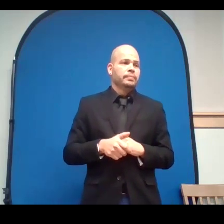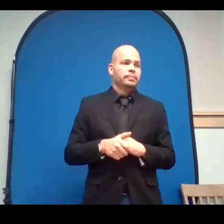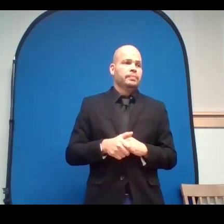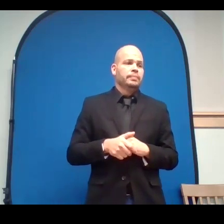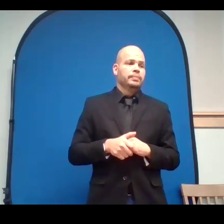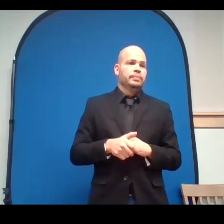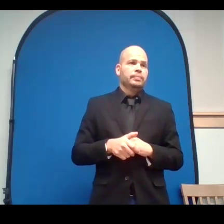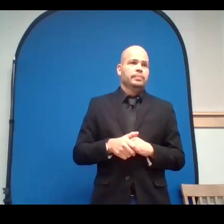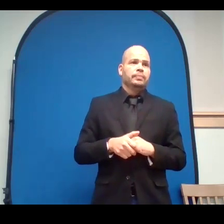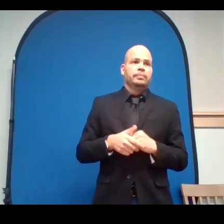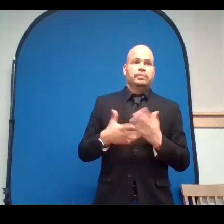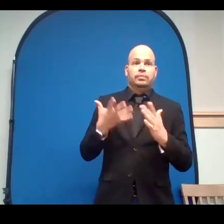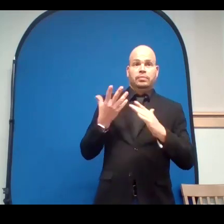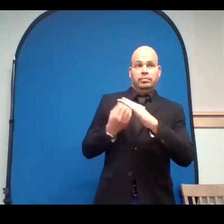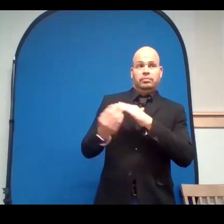some information, sir.